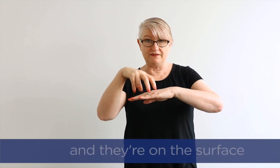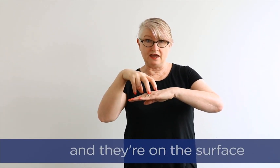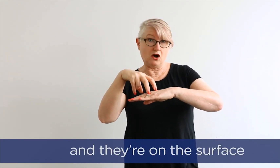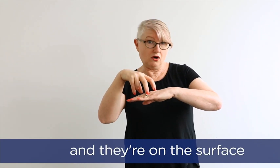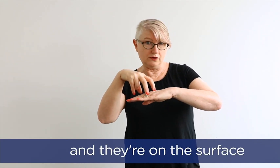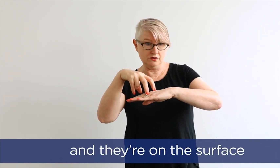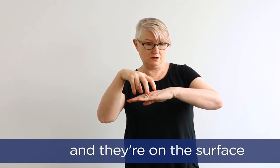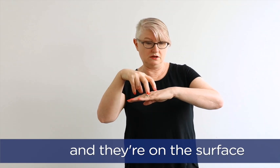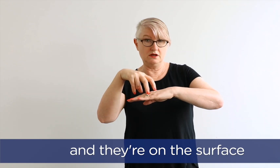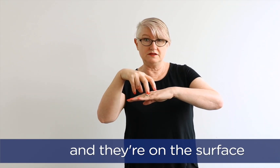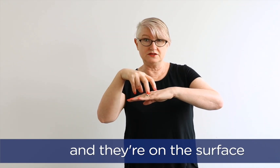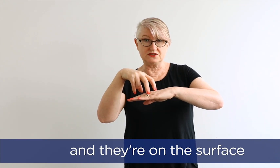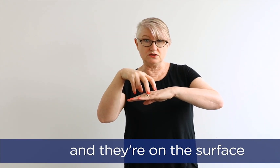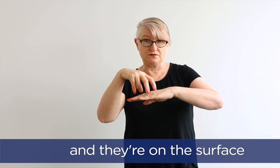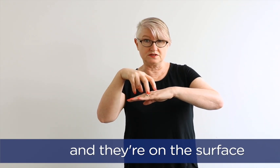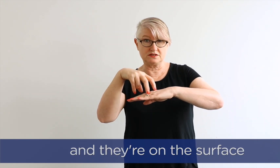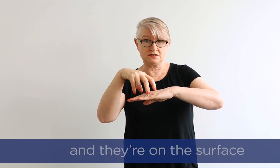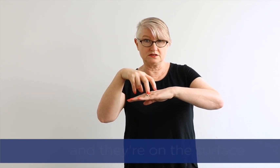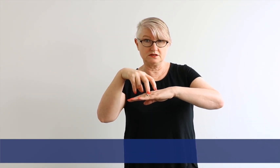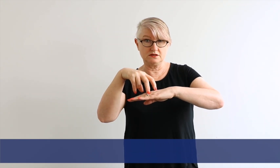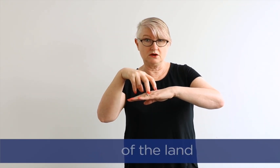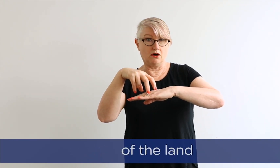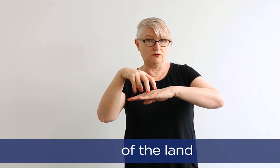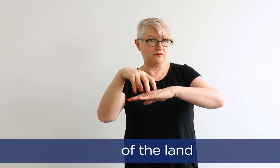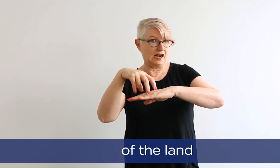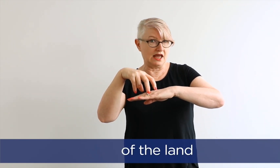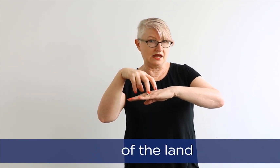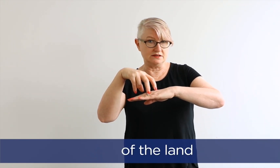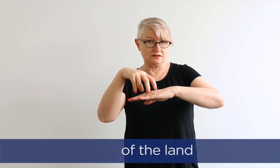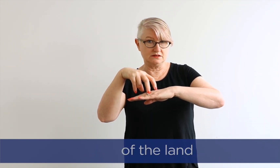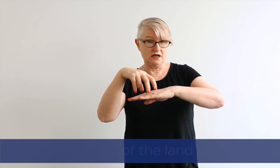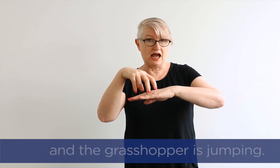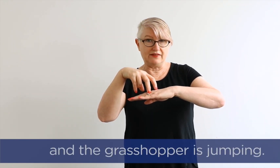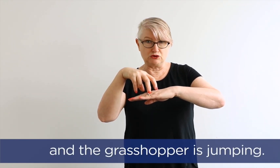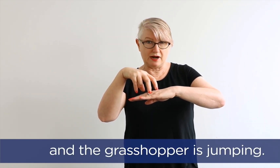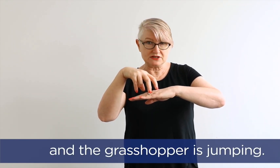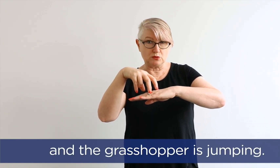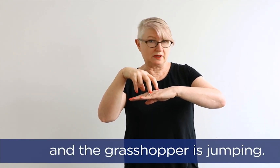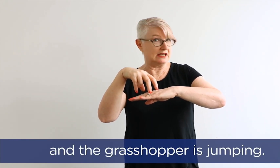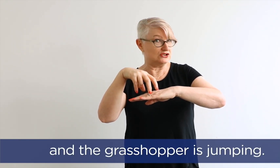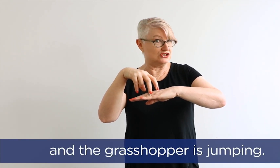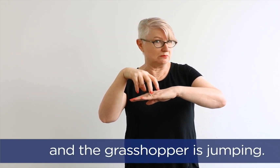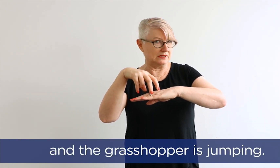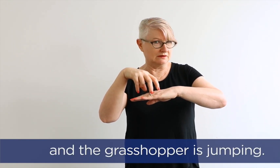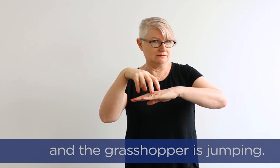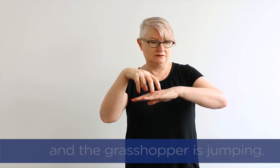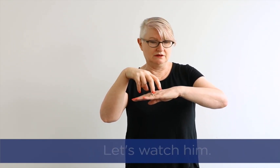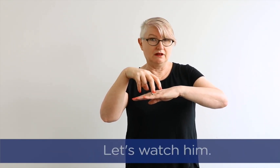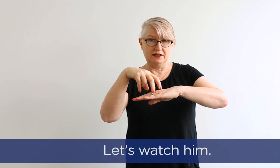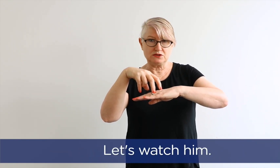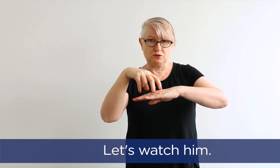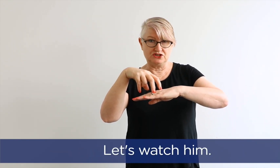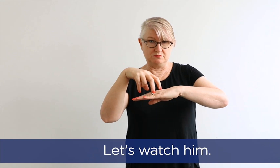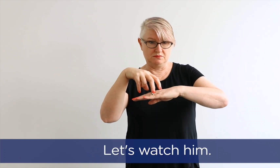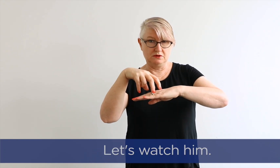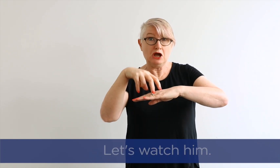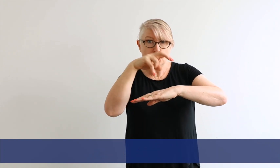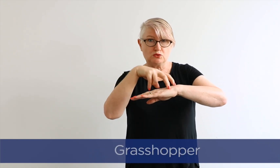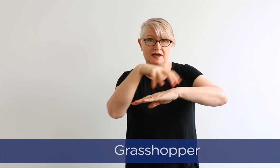they're on the surface of the land, and the grasshopper is jumping. Let's watch him.